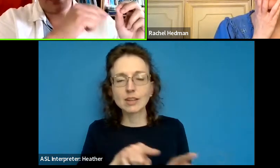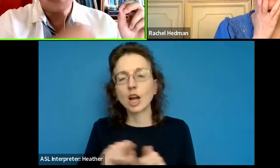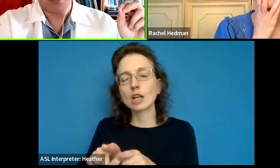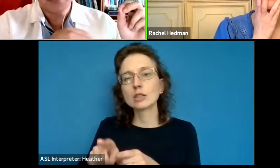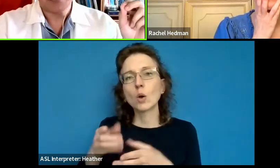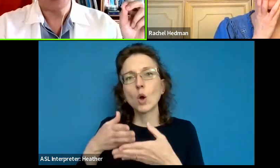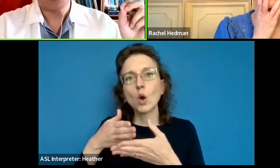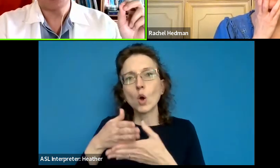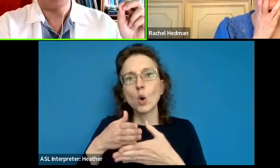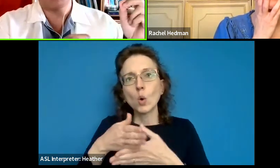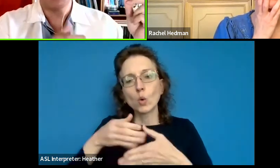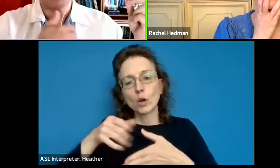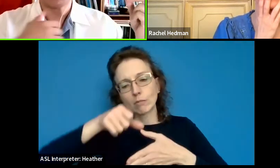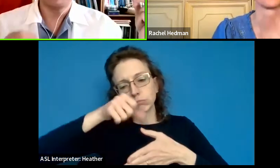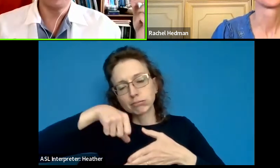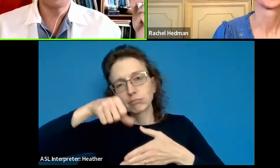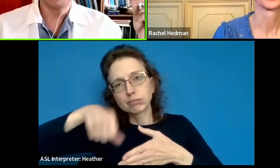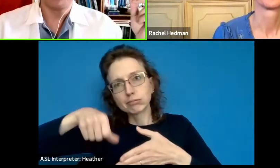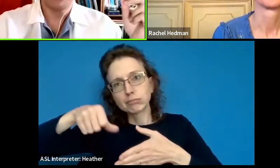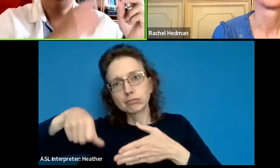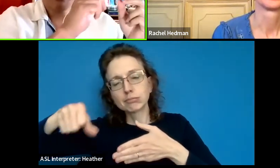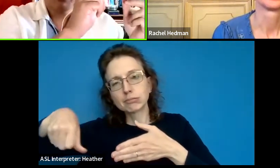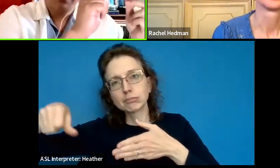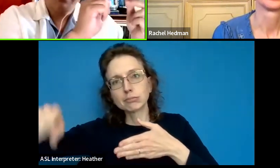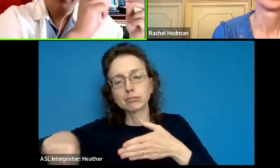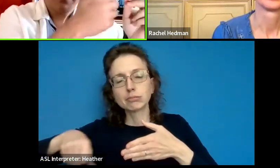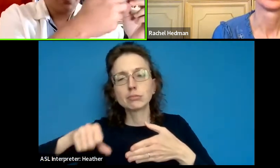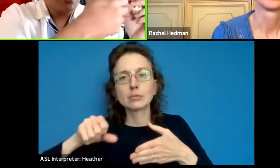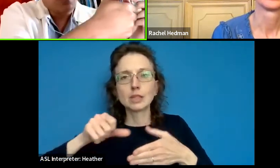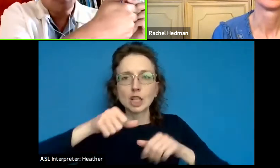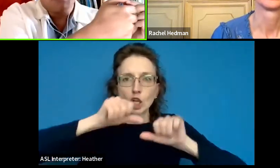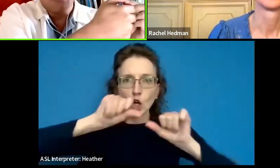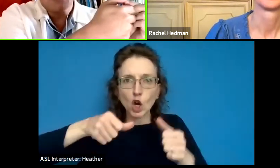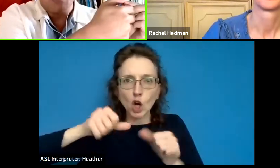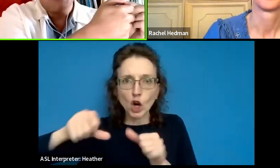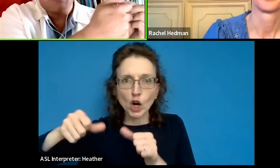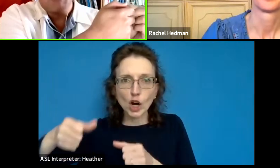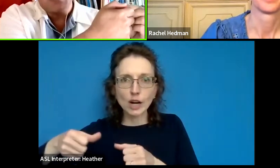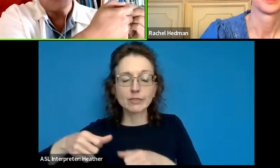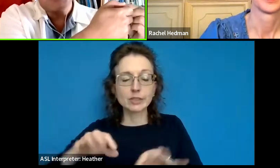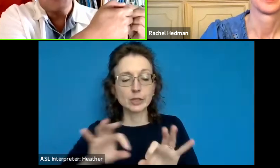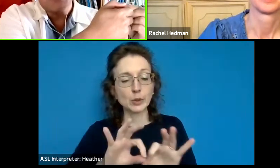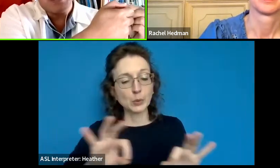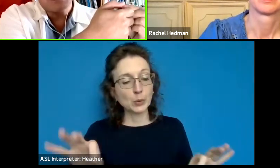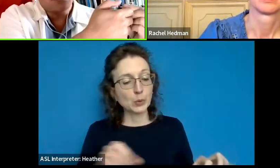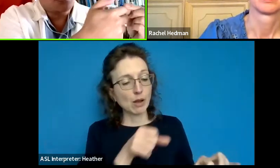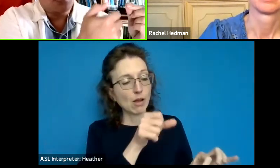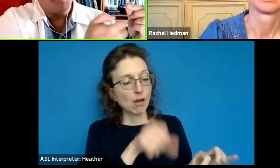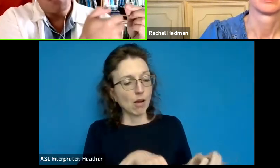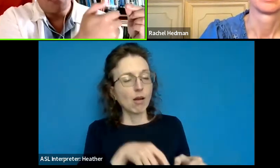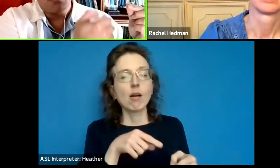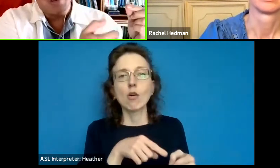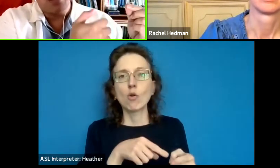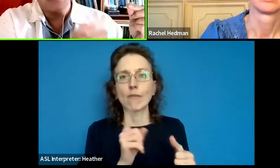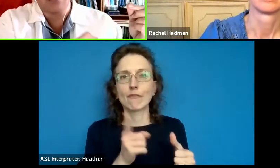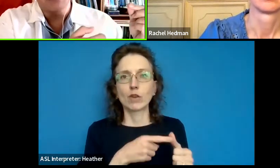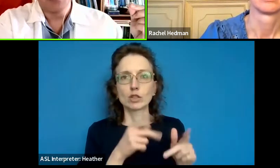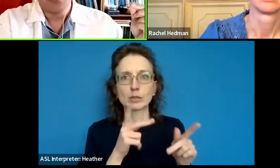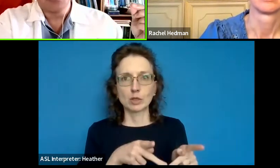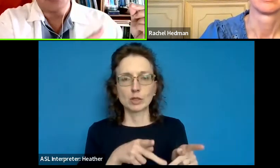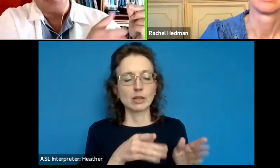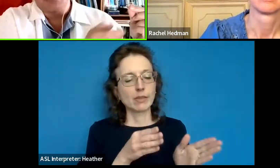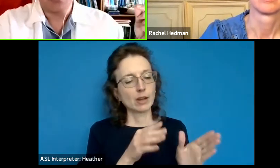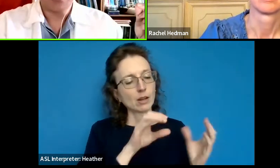carve each ancestor so that when you're telling the story, when you touch the first carving, that reminds you of the first ancestor, and you move your hand